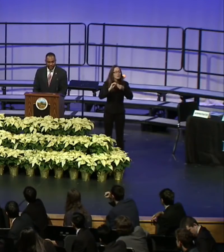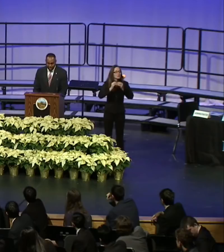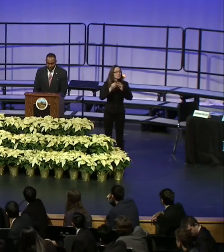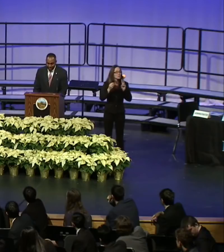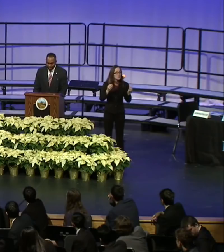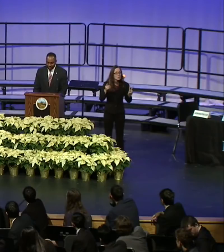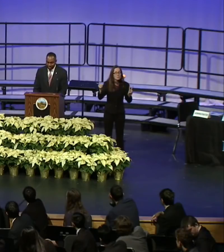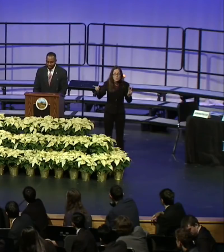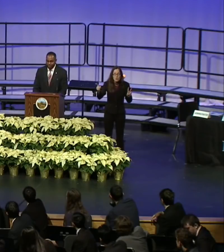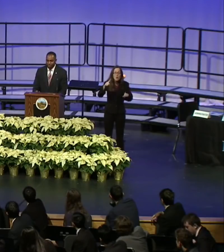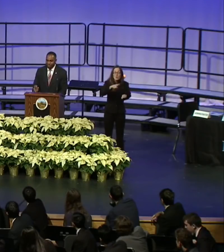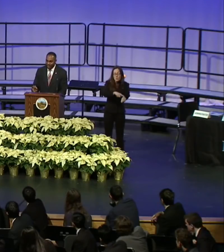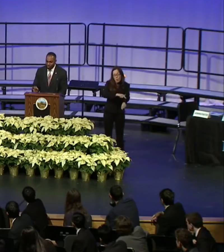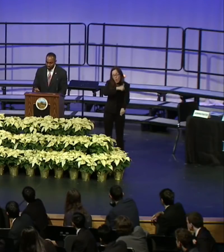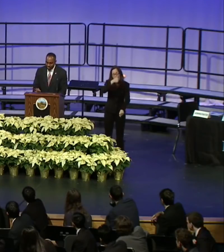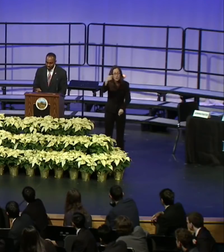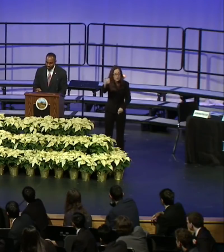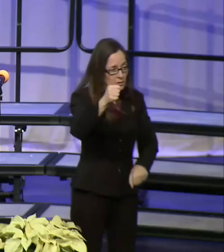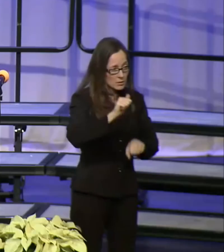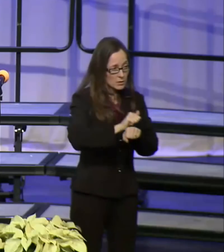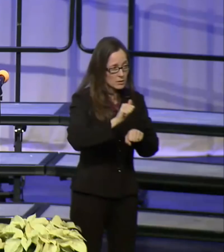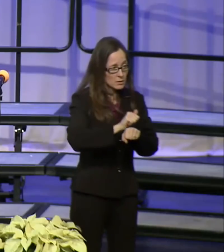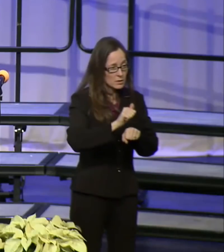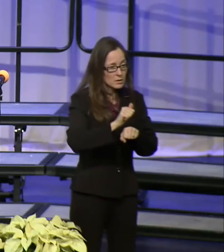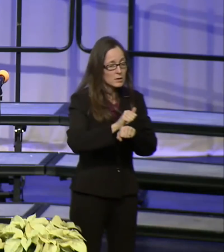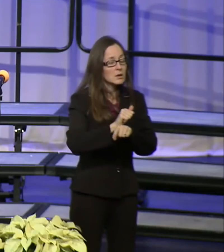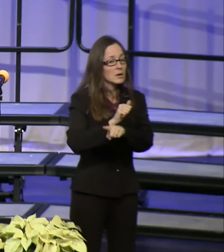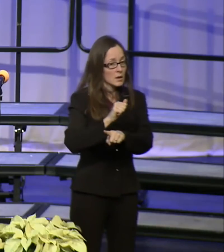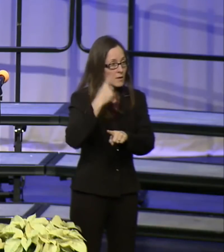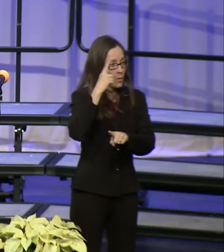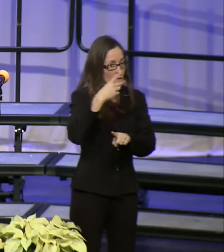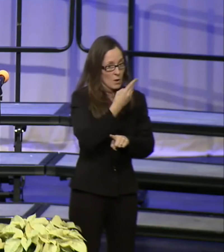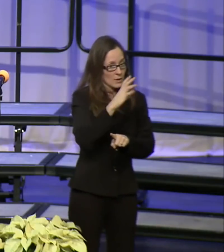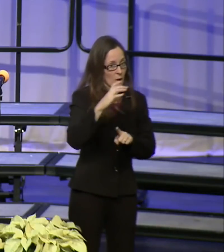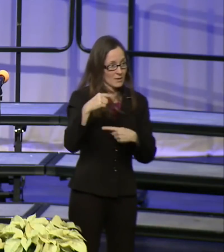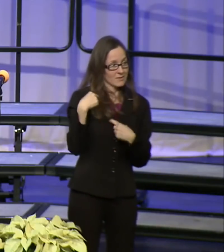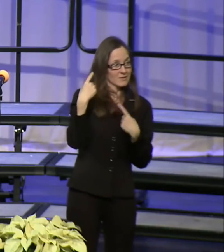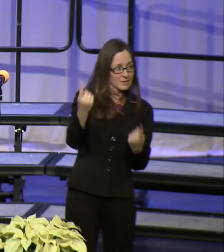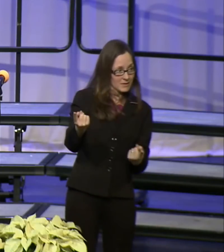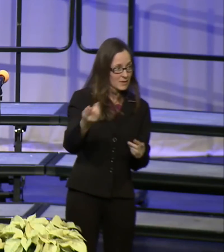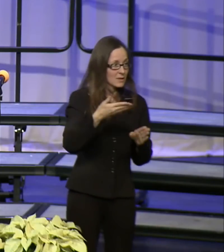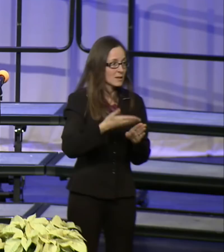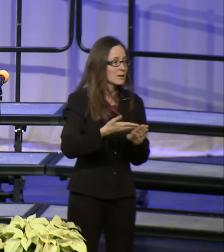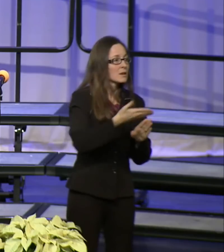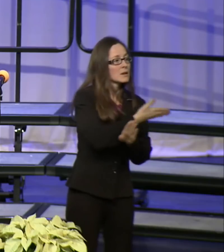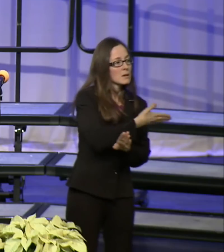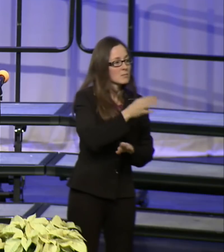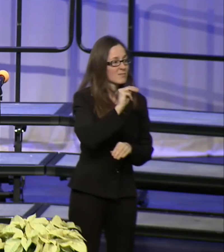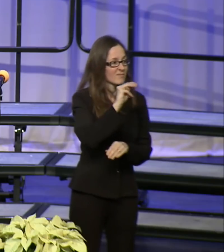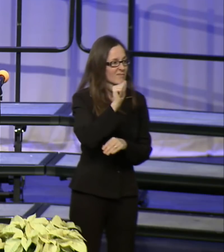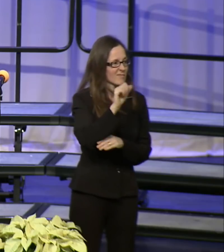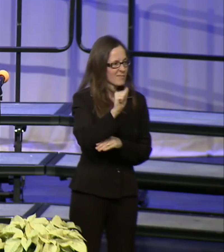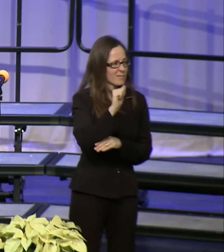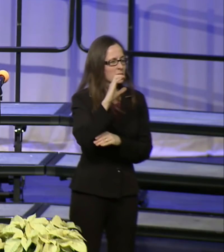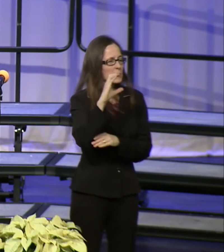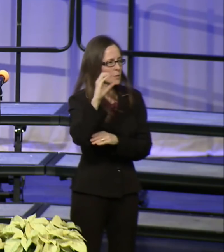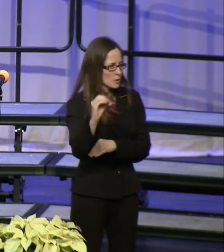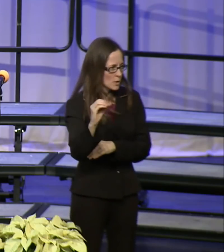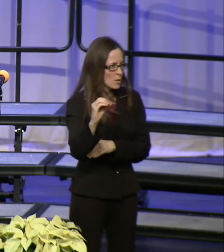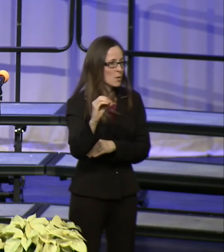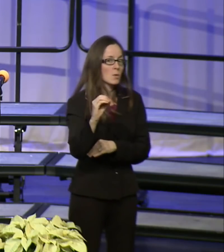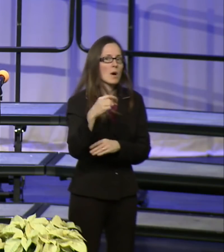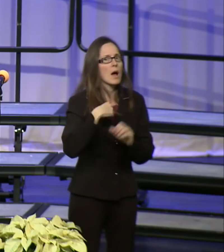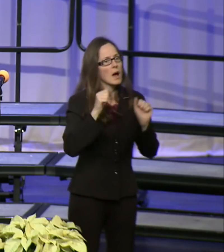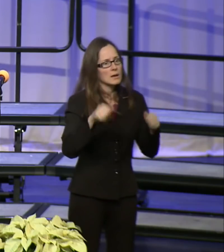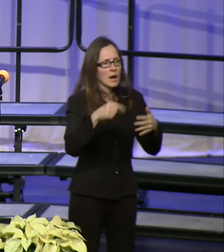the history of Howard County, former MACO president, former NACO president, former administrator of the Office of Human Rights. I could go on and on. My